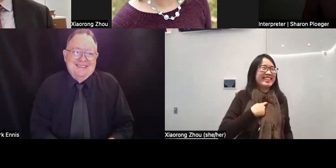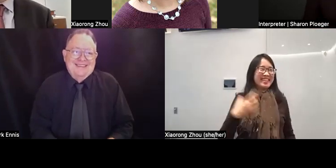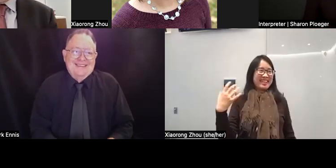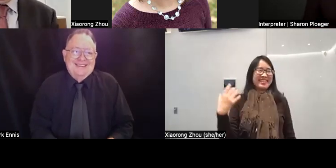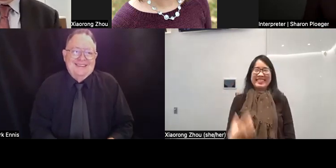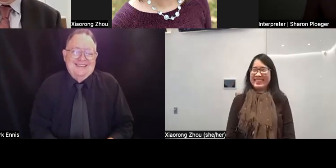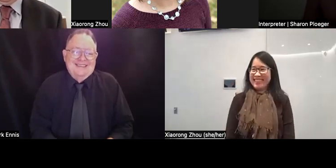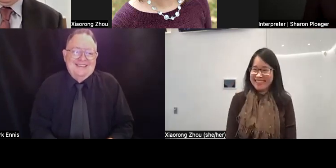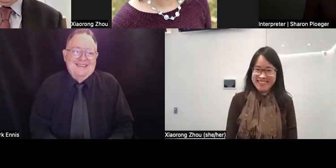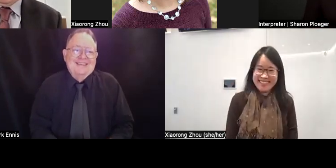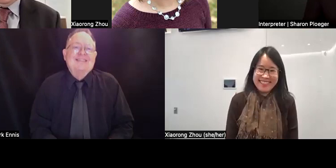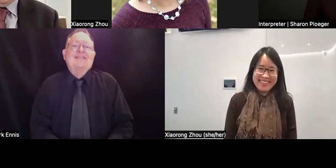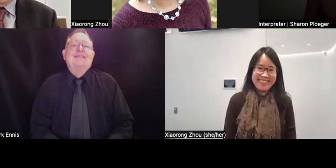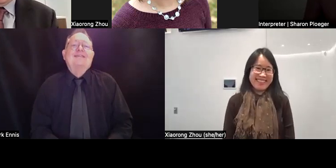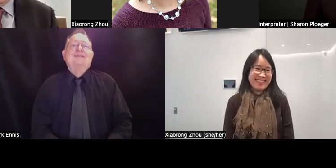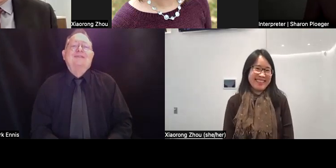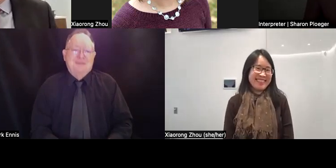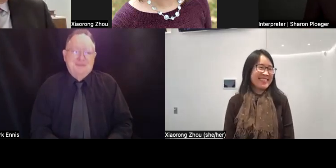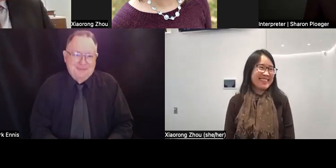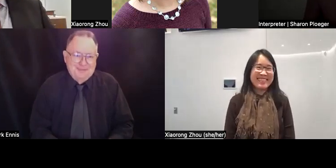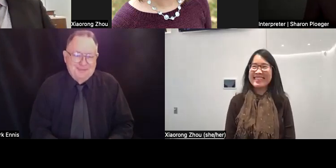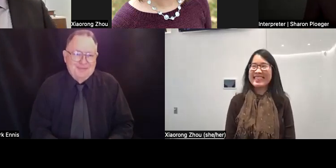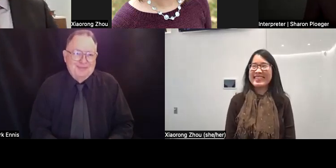have to ask them. If they give you permission, then you can come to camp.